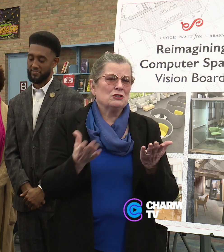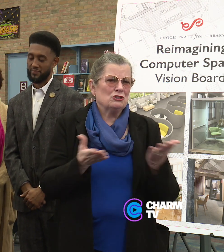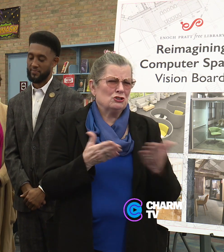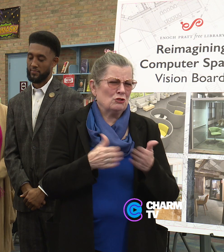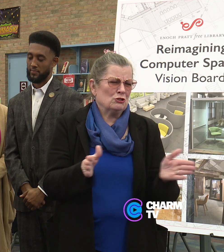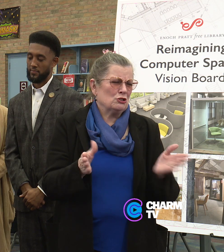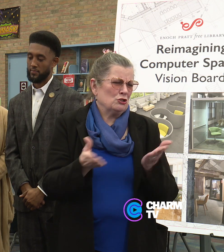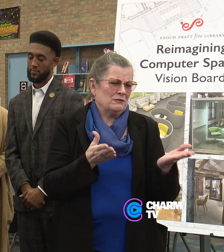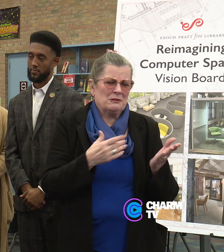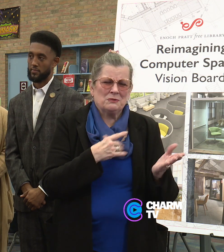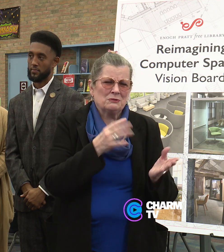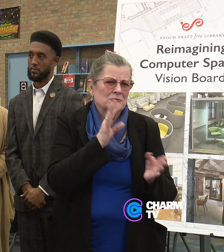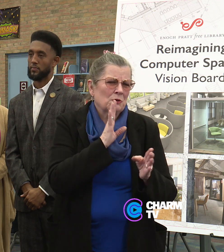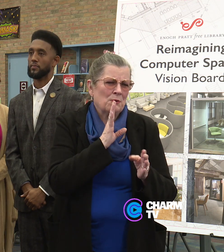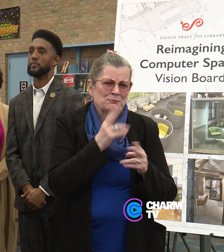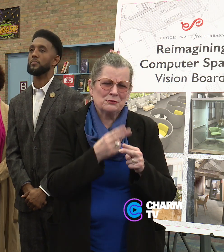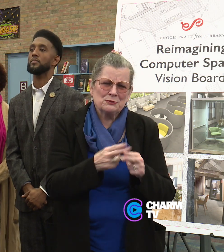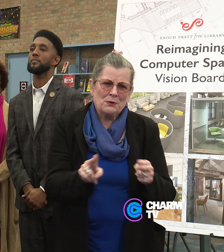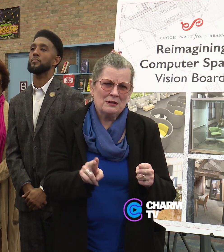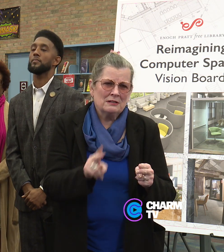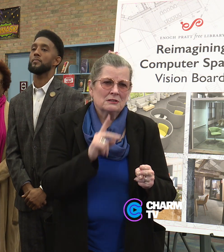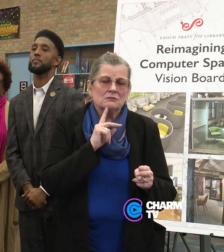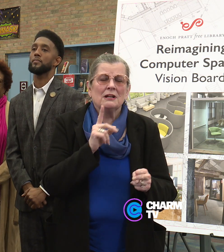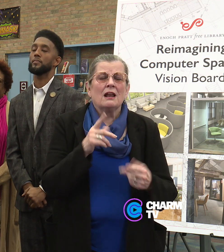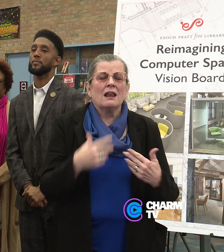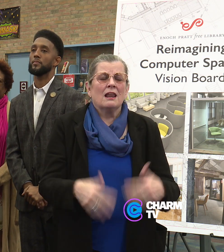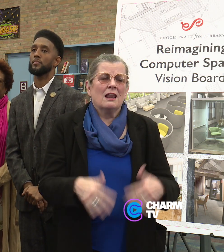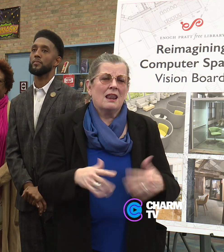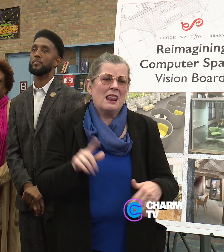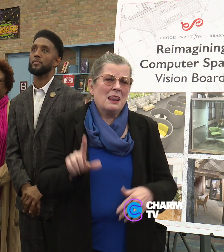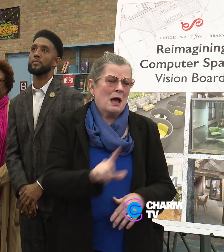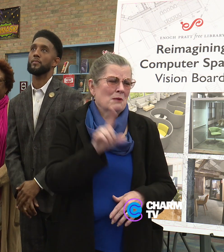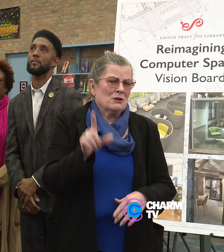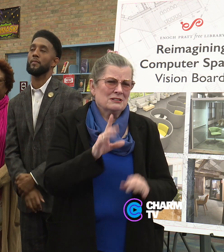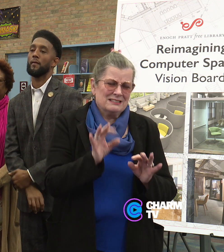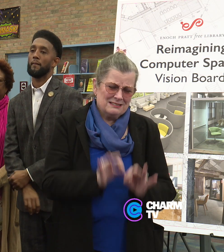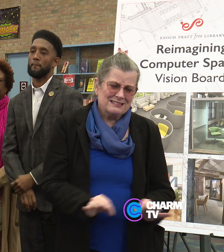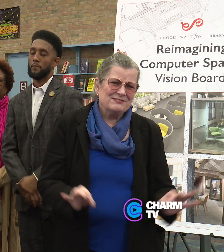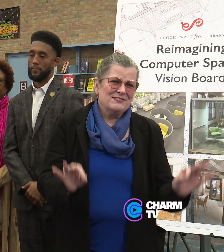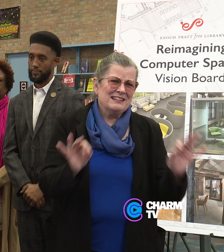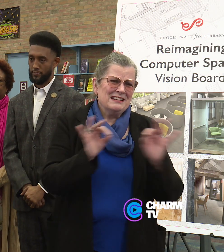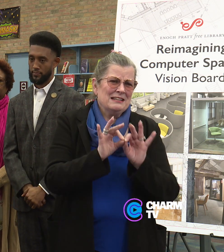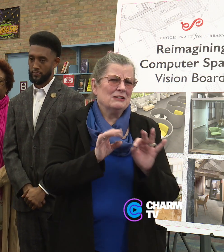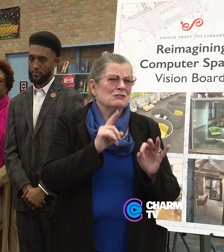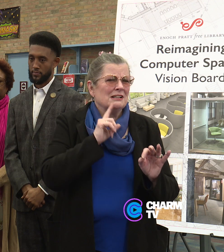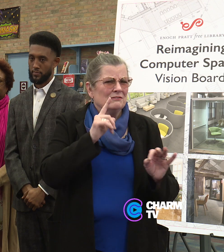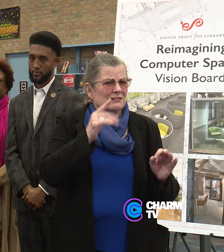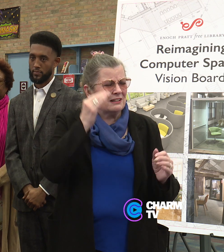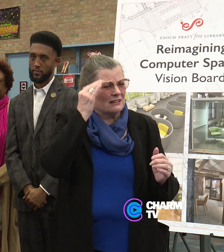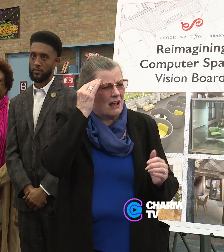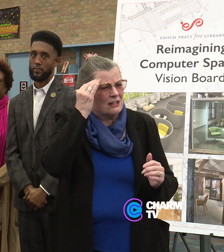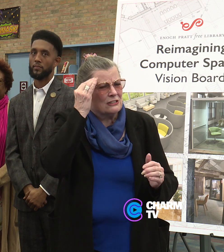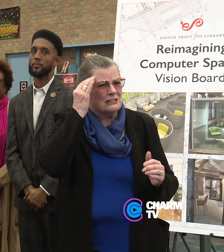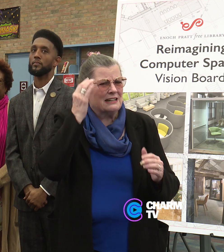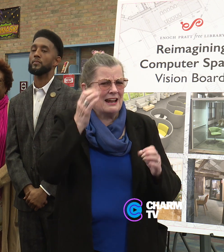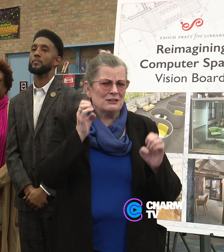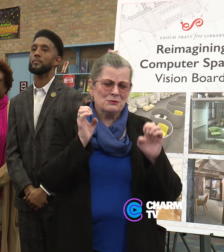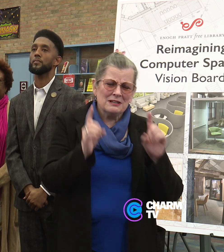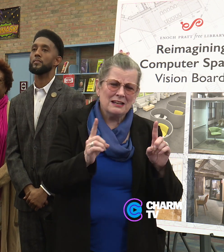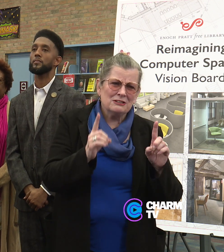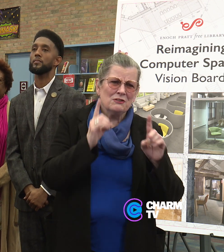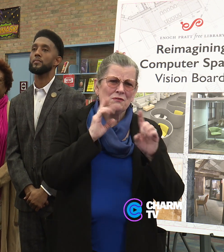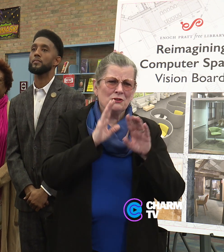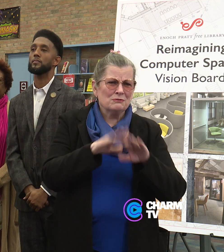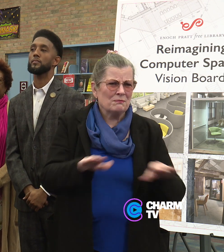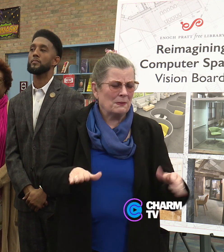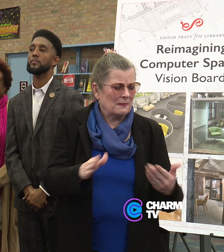say libraries are essential community resources that provide knowledge, education, and entertainment to people of all ages.